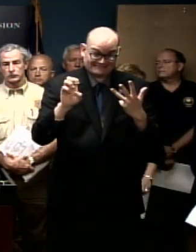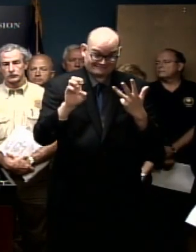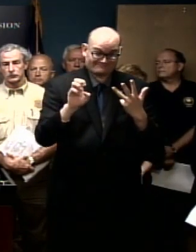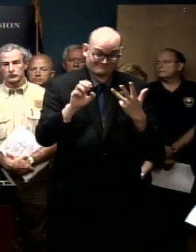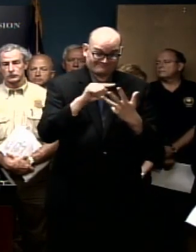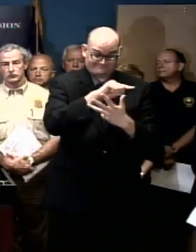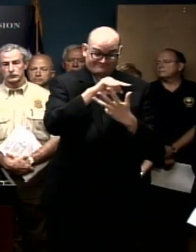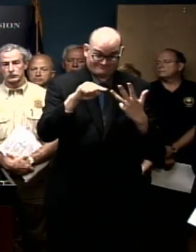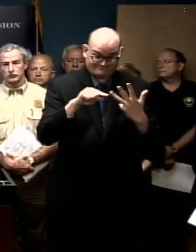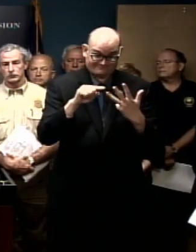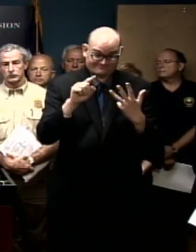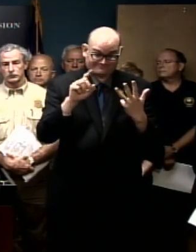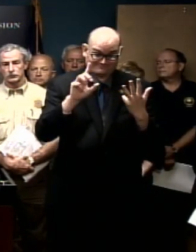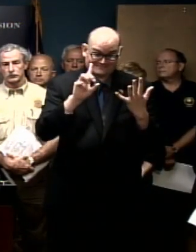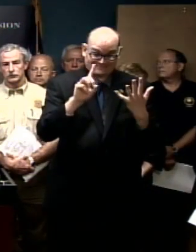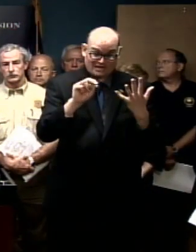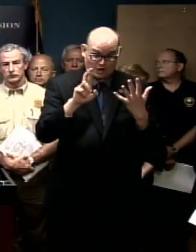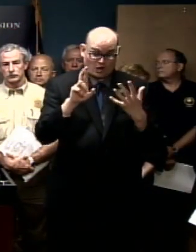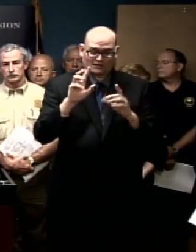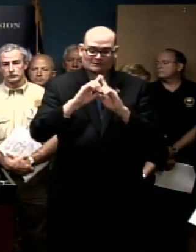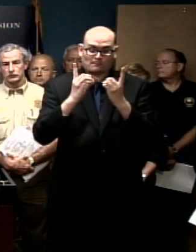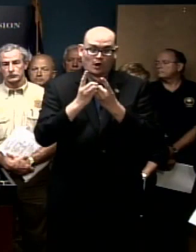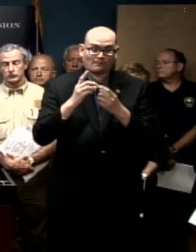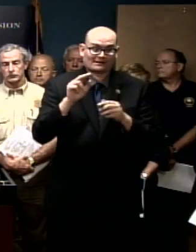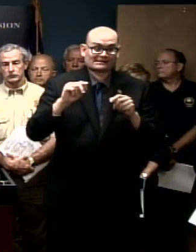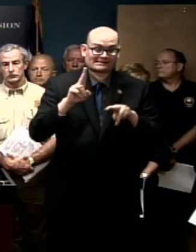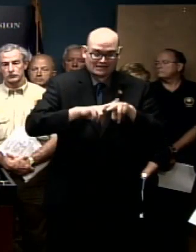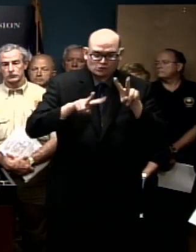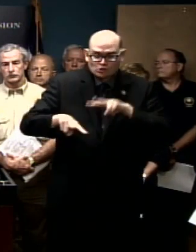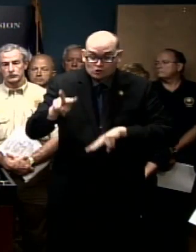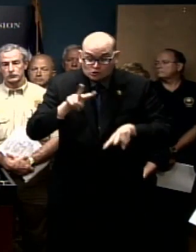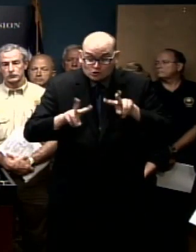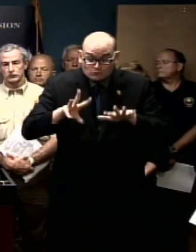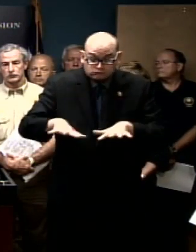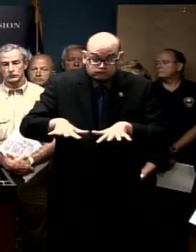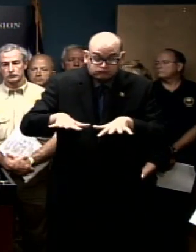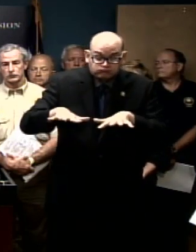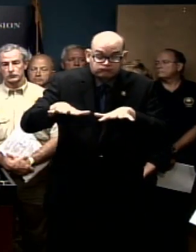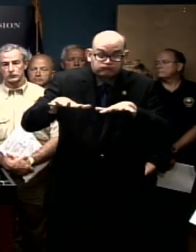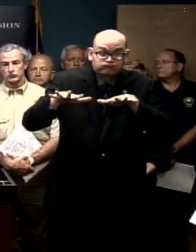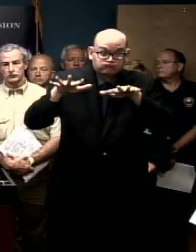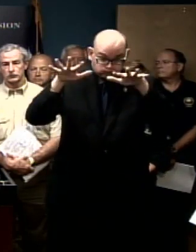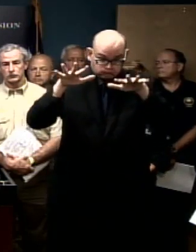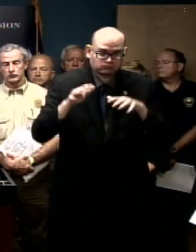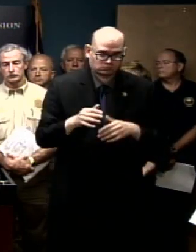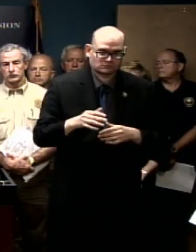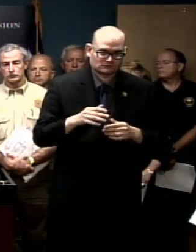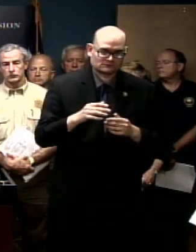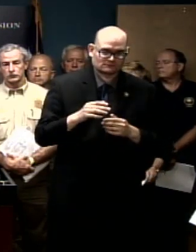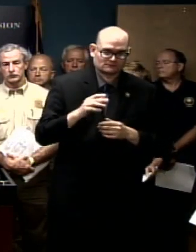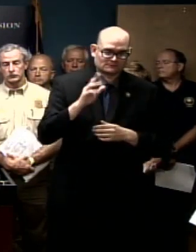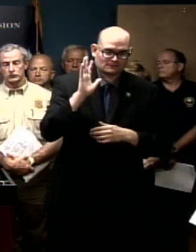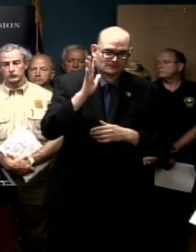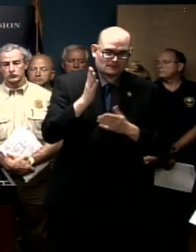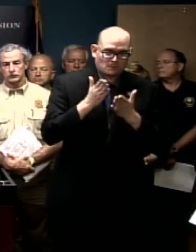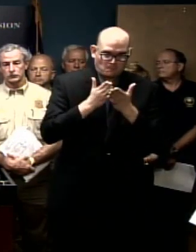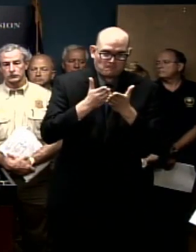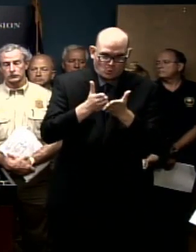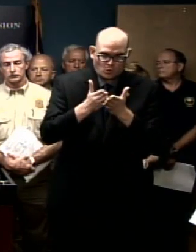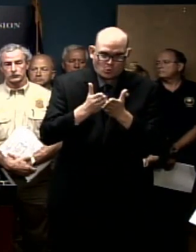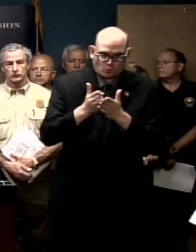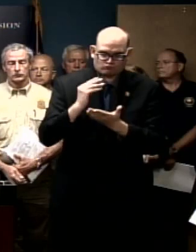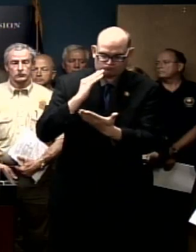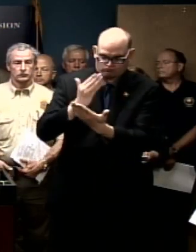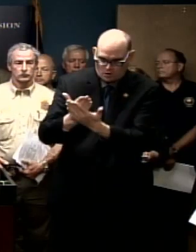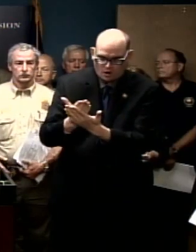have surveyed them by land, but we'll be starting to survey them by water. The ones that we are concerned about right now are